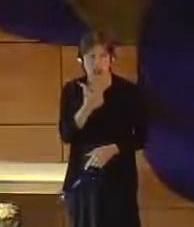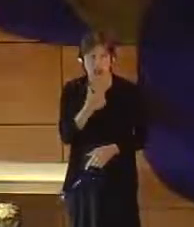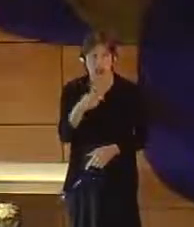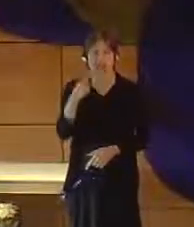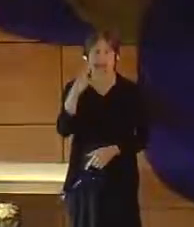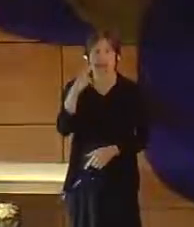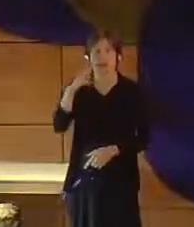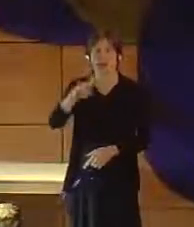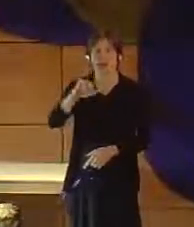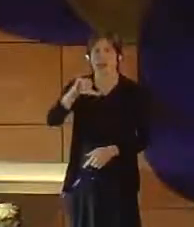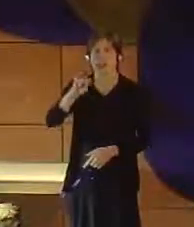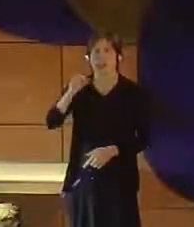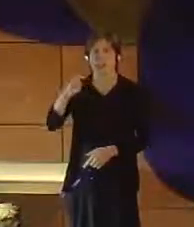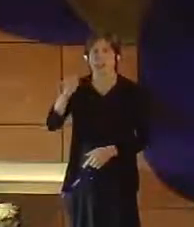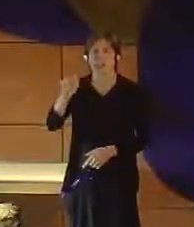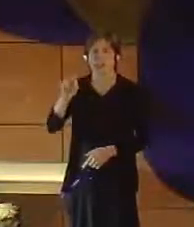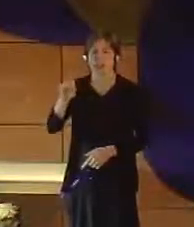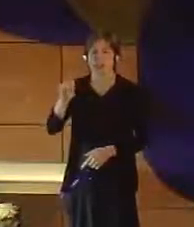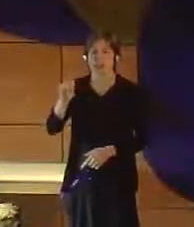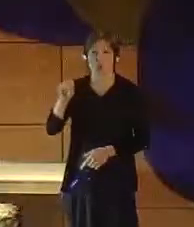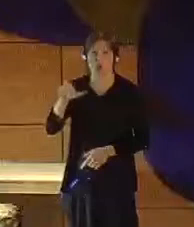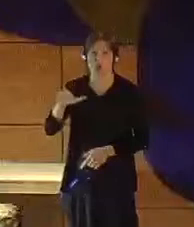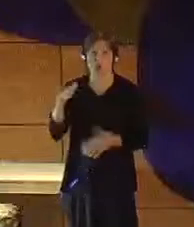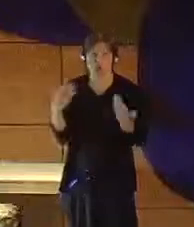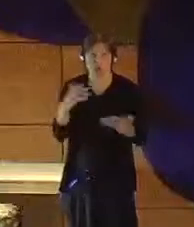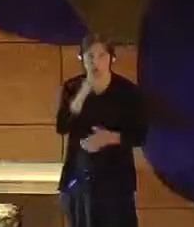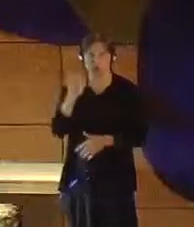and so they're like an oily capsule.